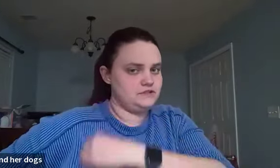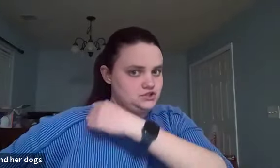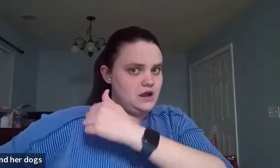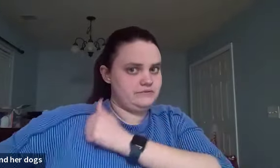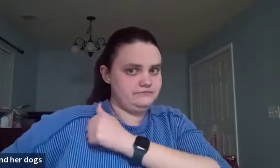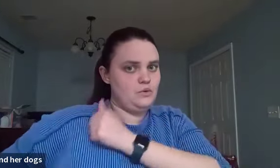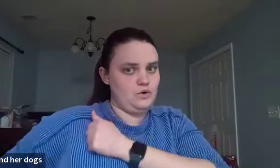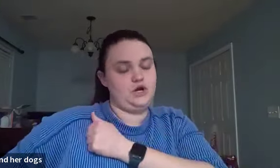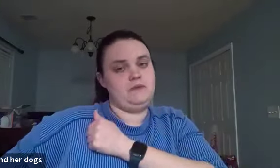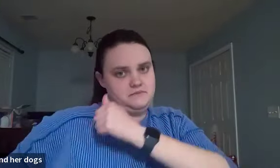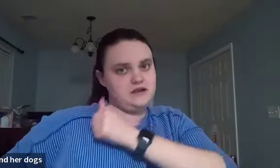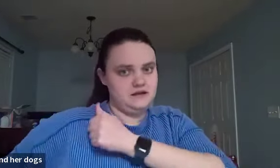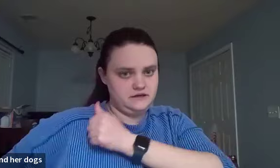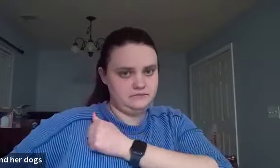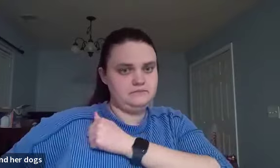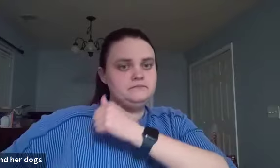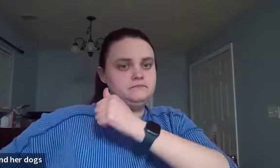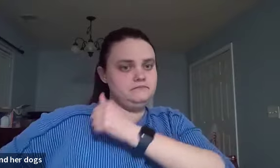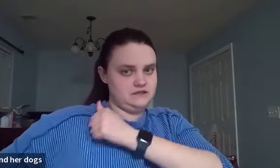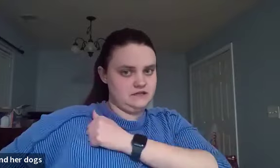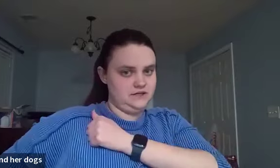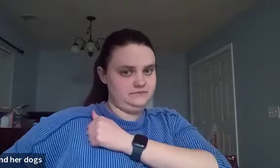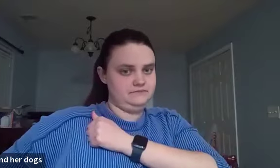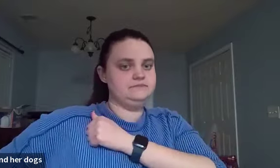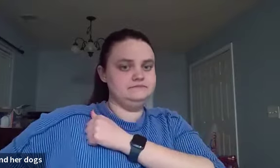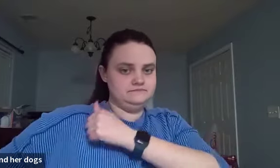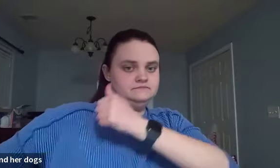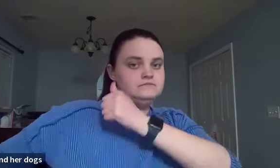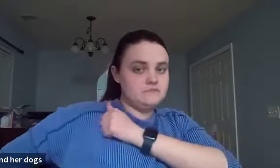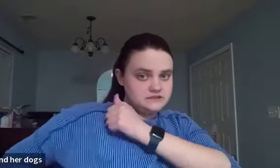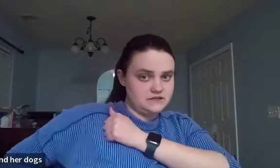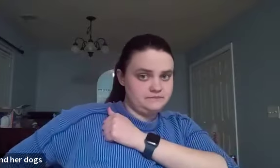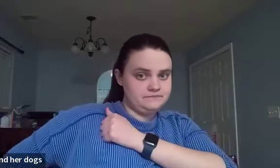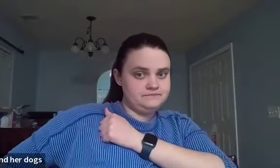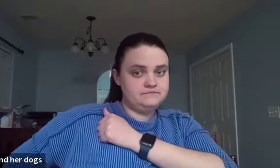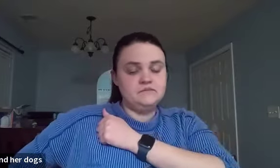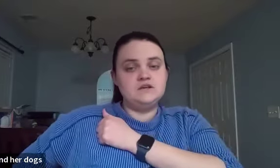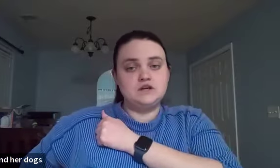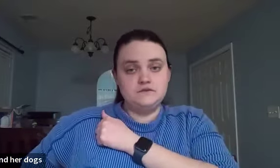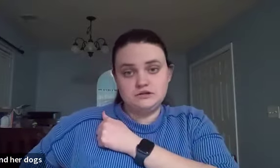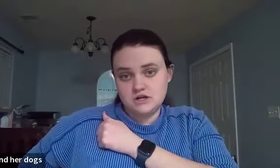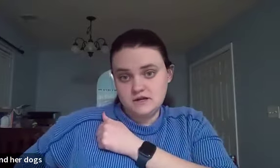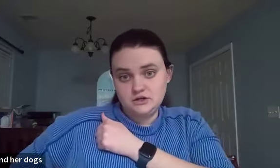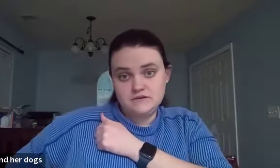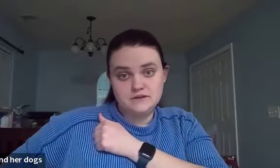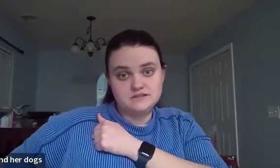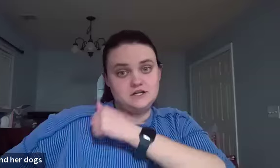weapon strap or your backpack kind of deal. Military. Military. So if you were talking about you're in the military,